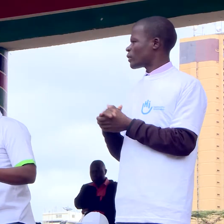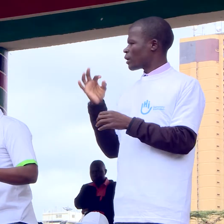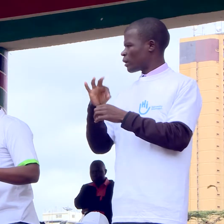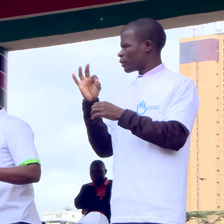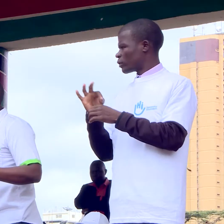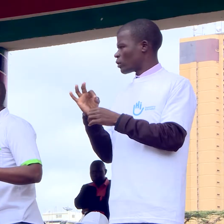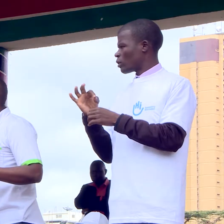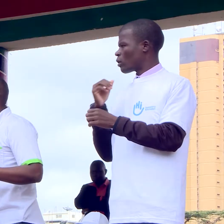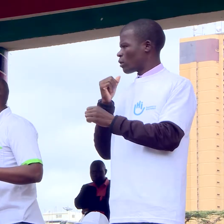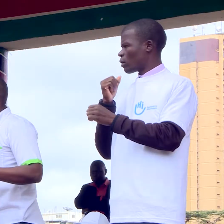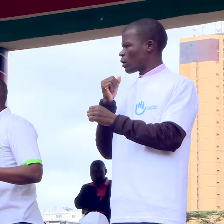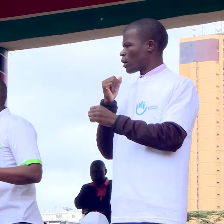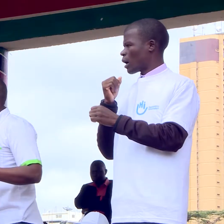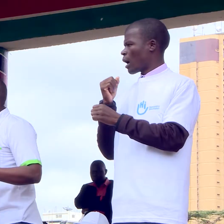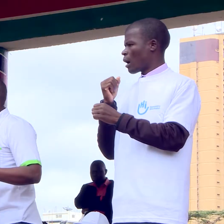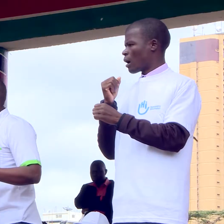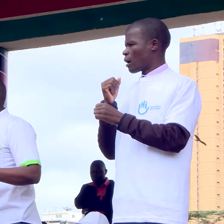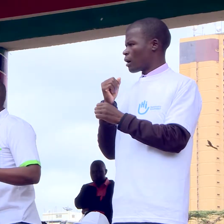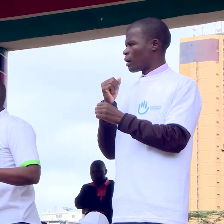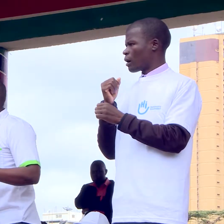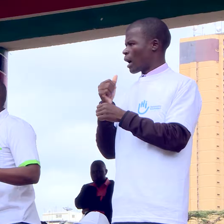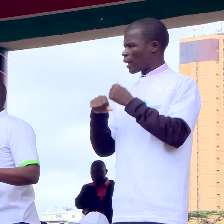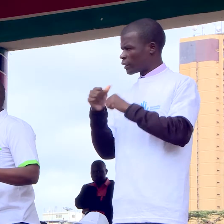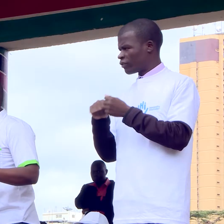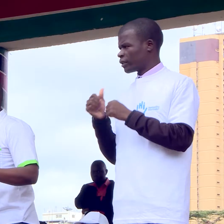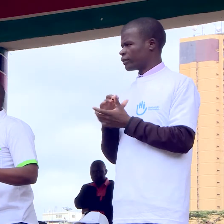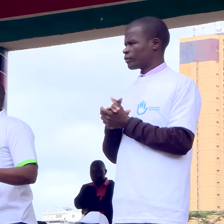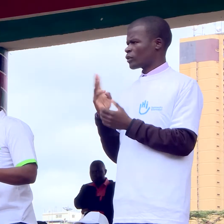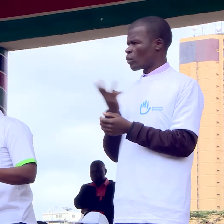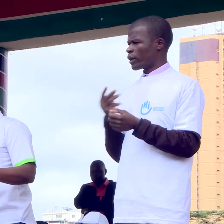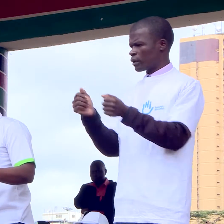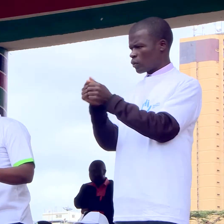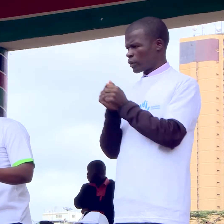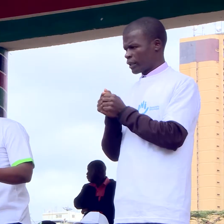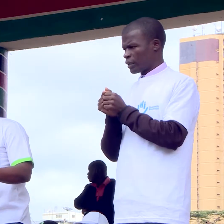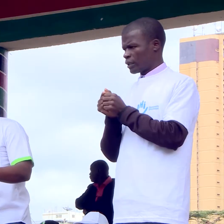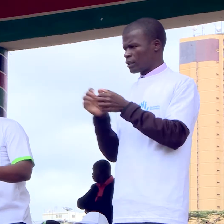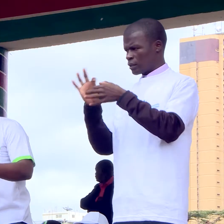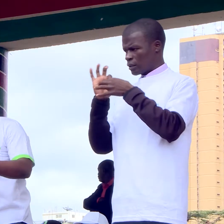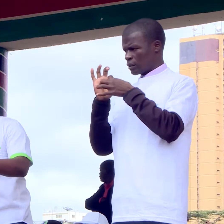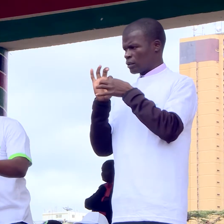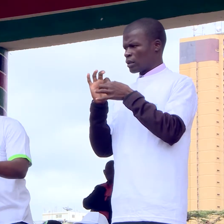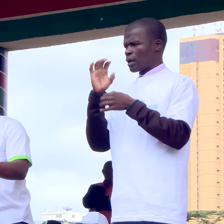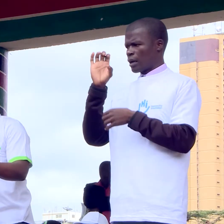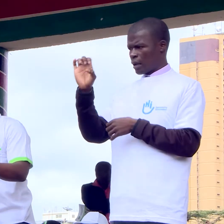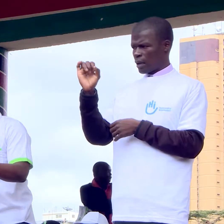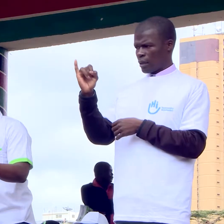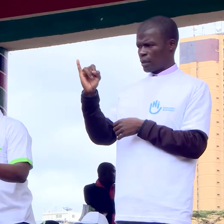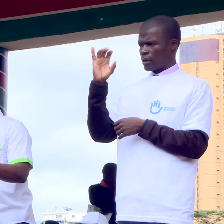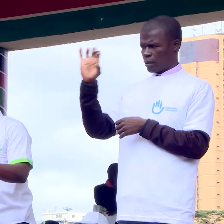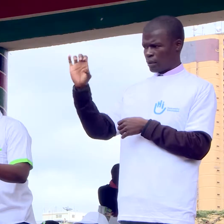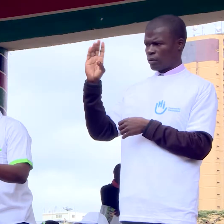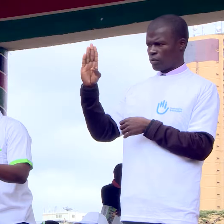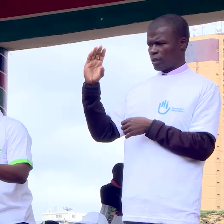electoral activity. Let me start by stating that we collaborate with IEBC in terms of